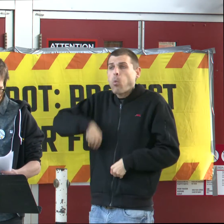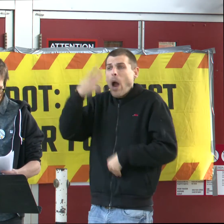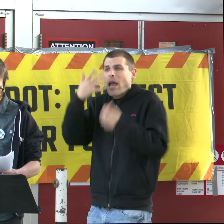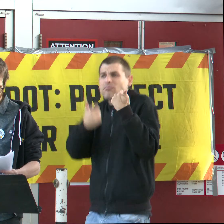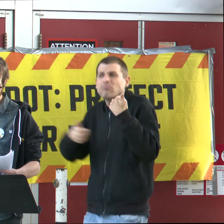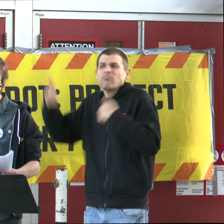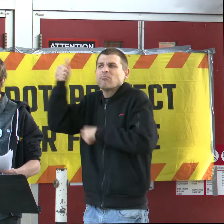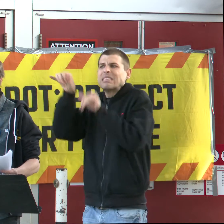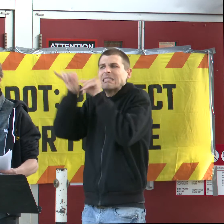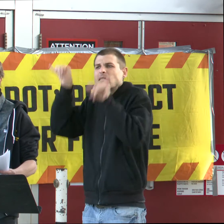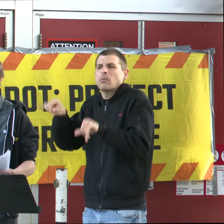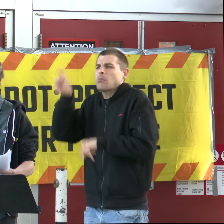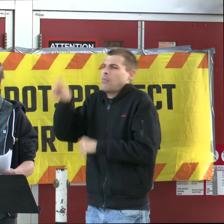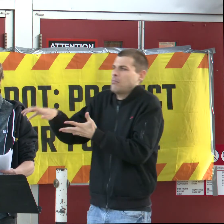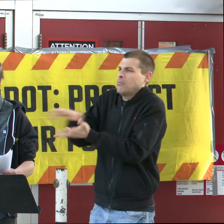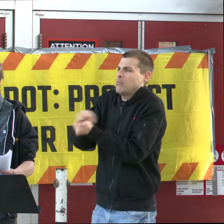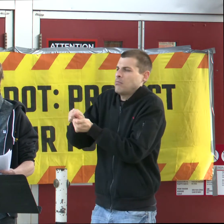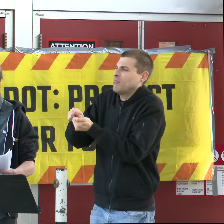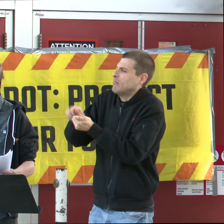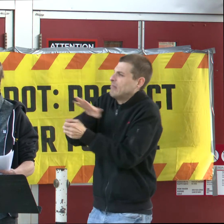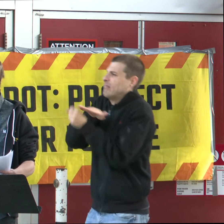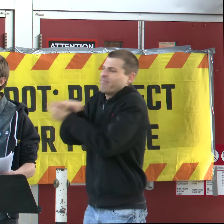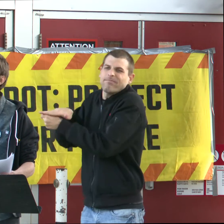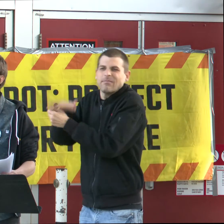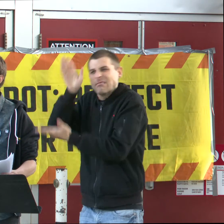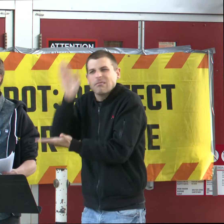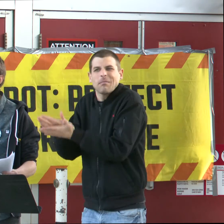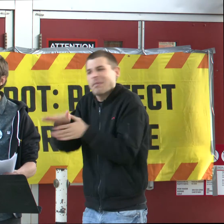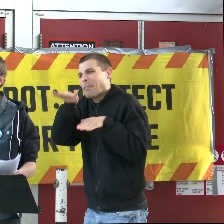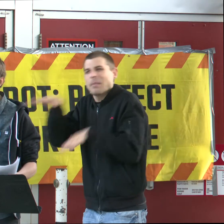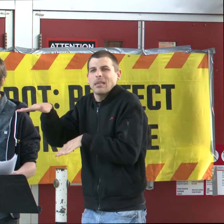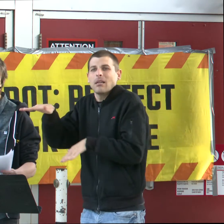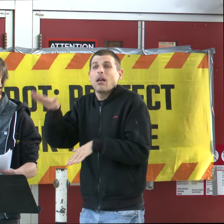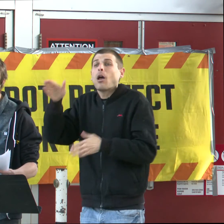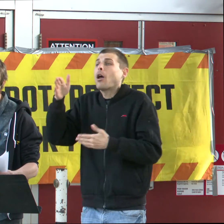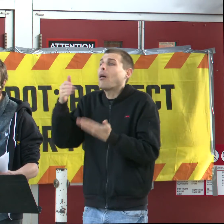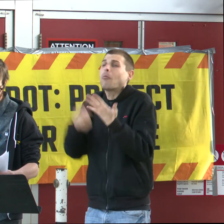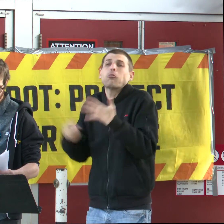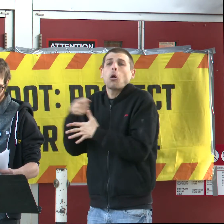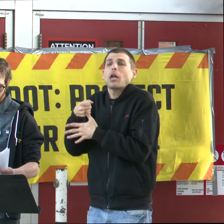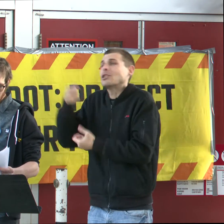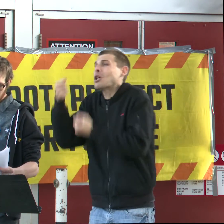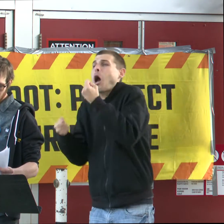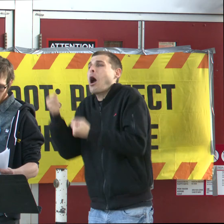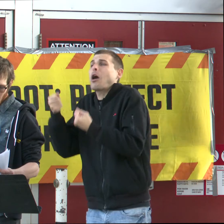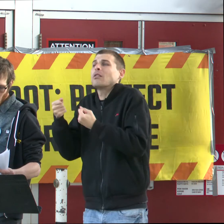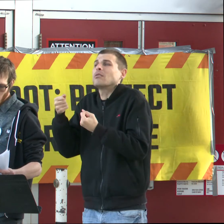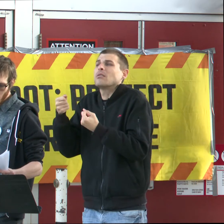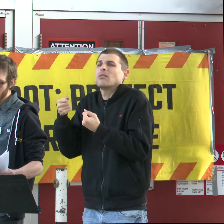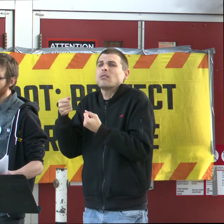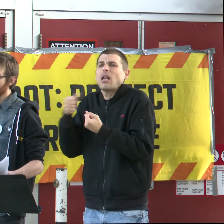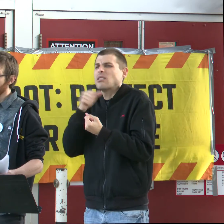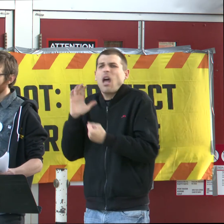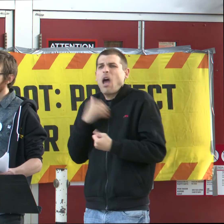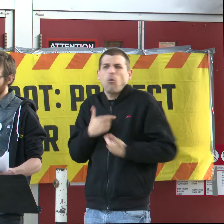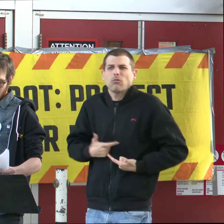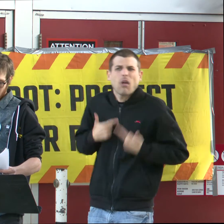that prioritized the movement of white suburban automobiles over the lungs of a majority non-white school.